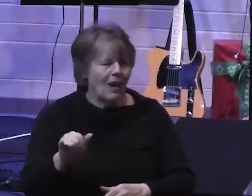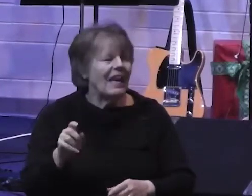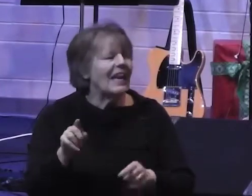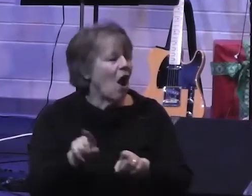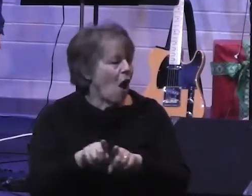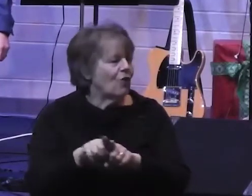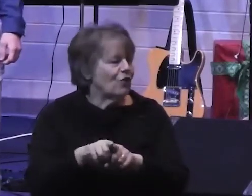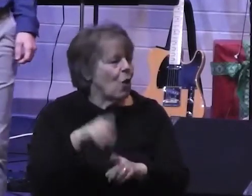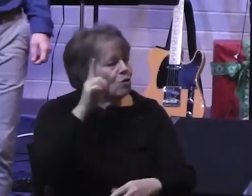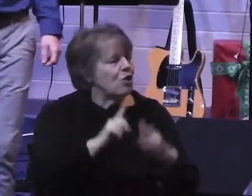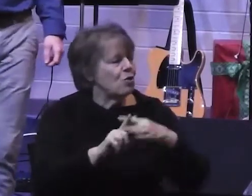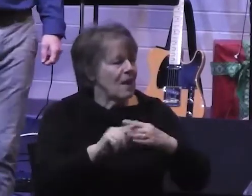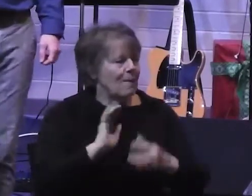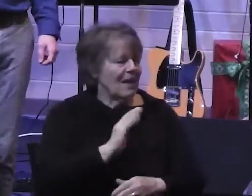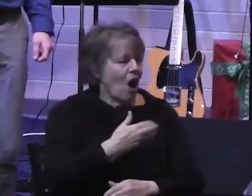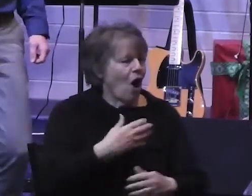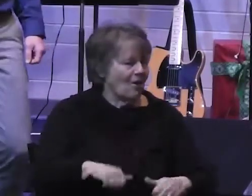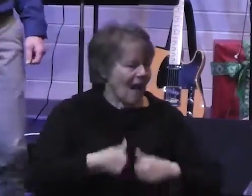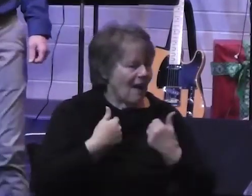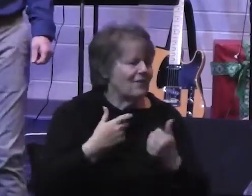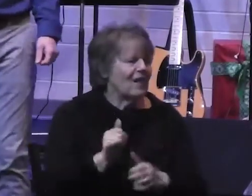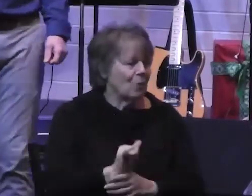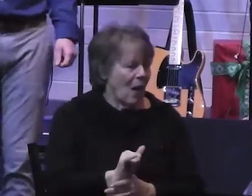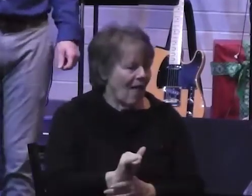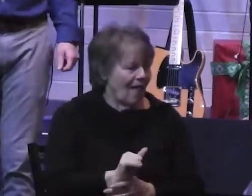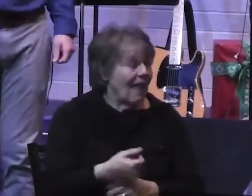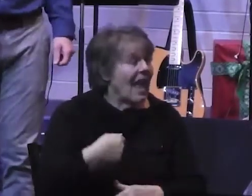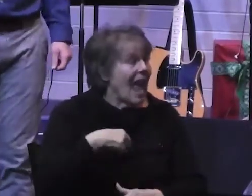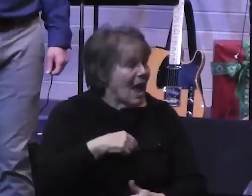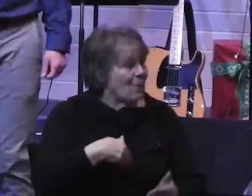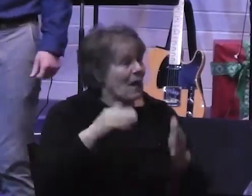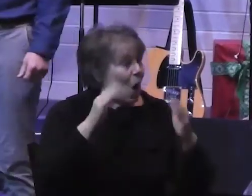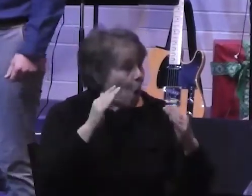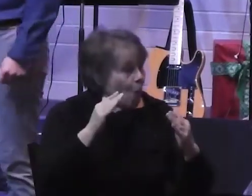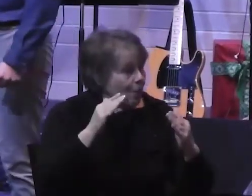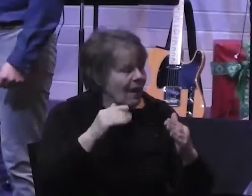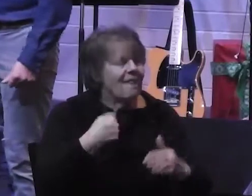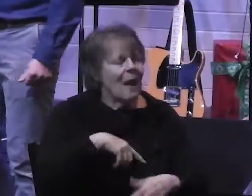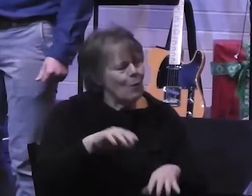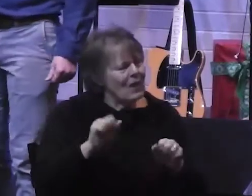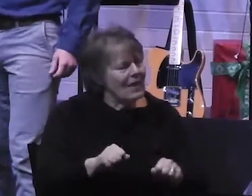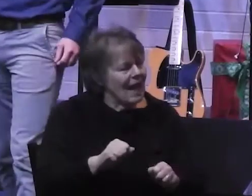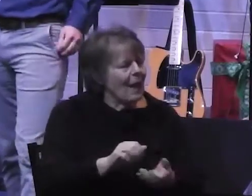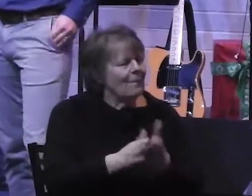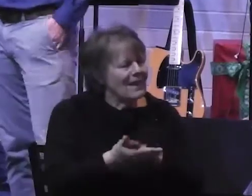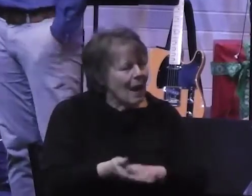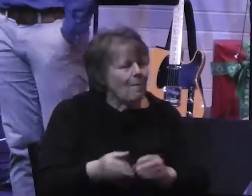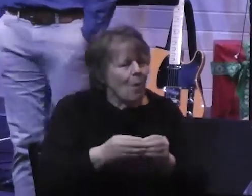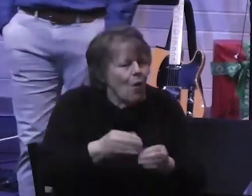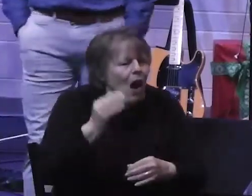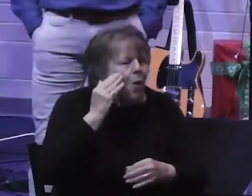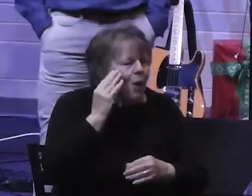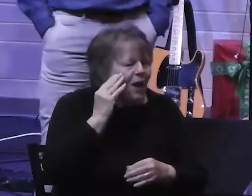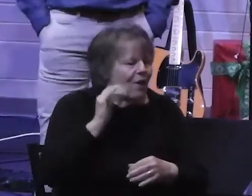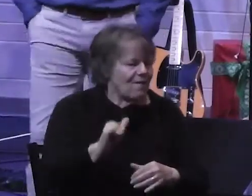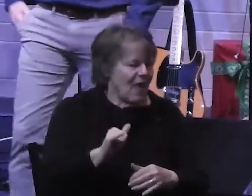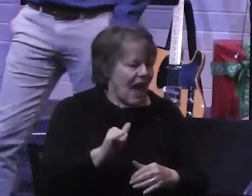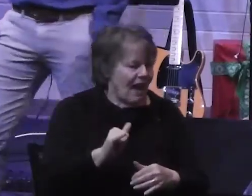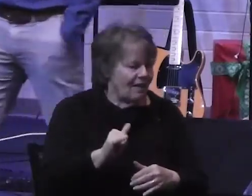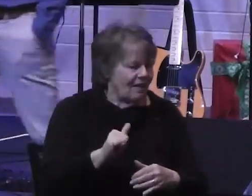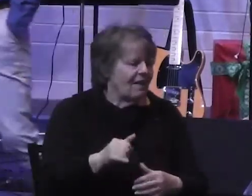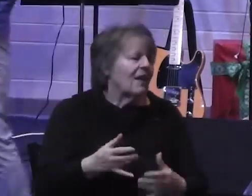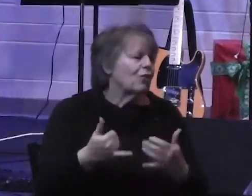our own lives as well. And we hope that we can become more aware of that this Advent season.